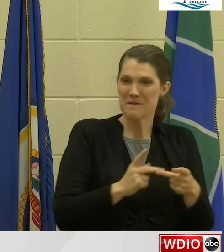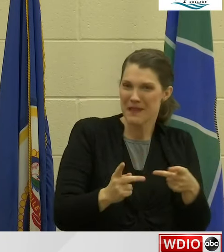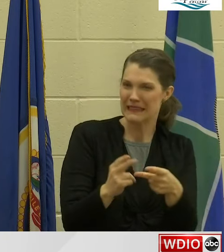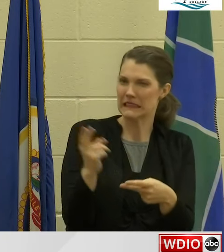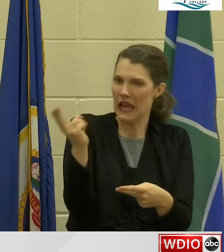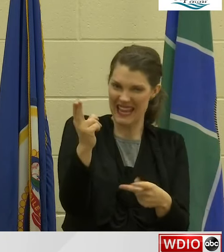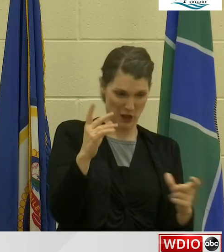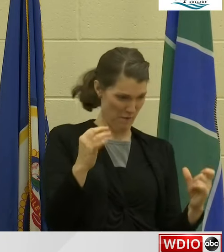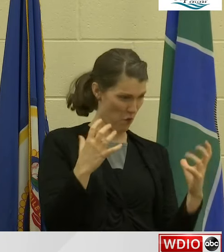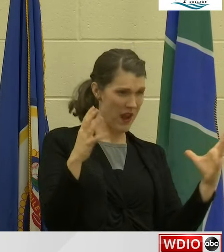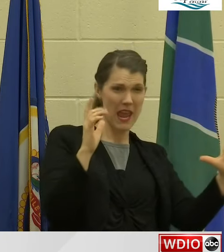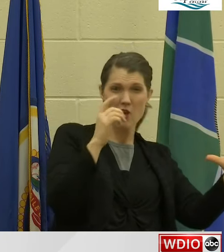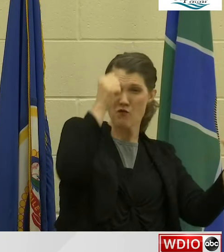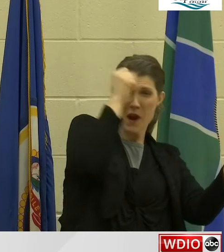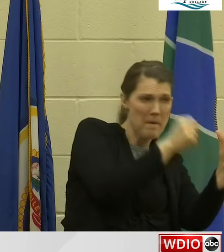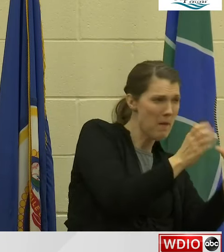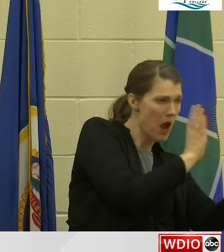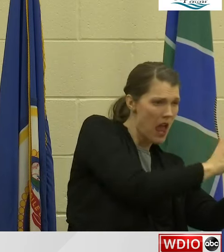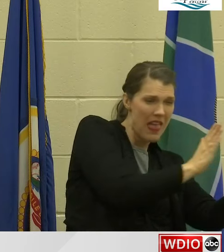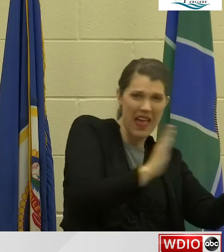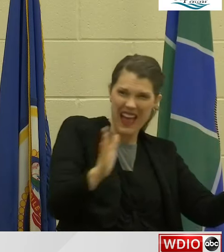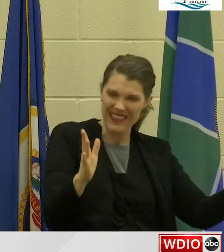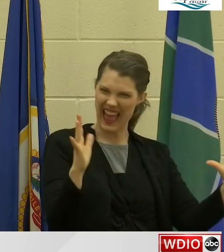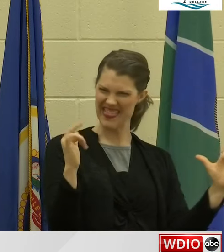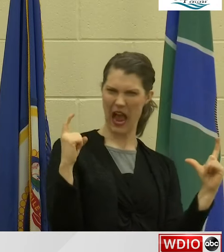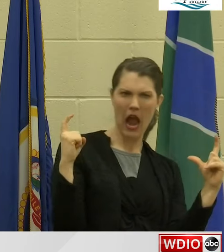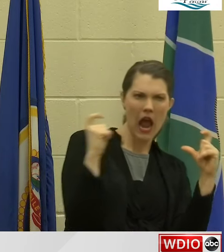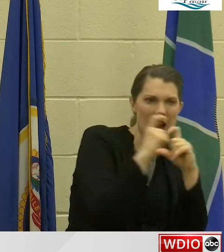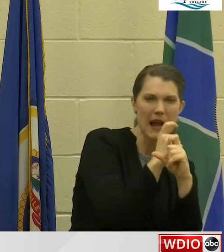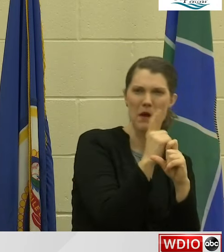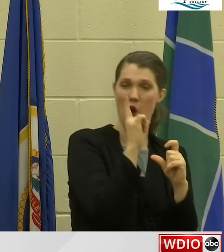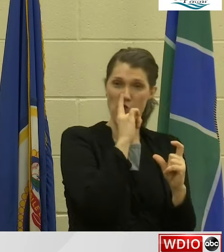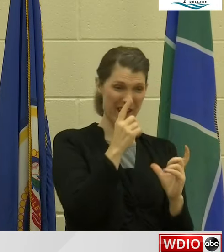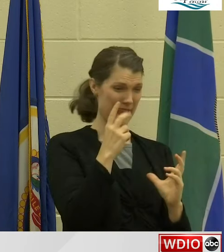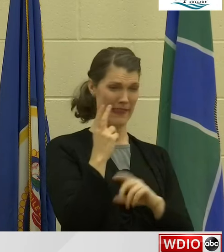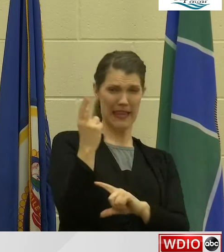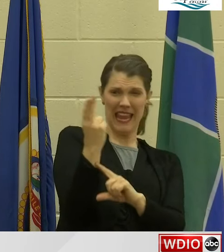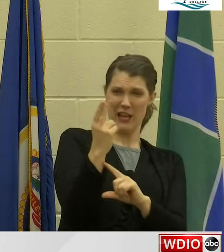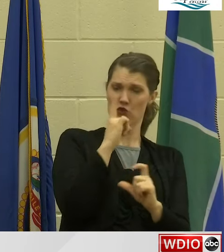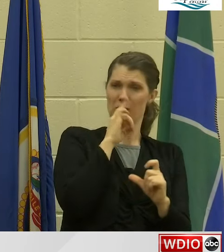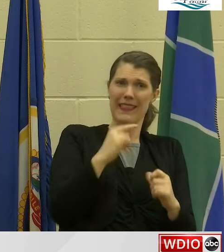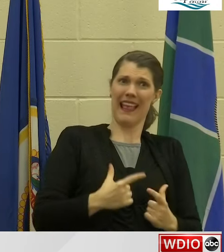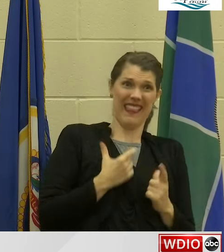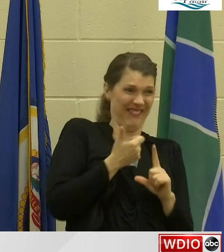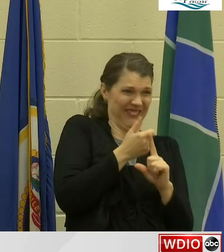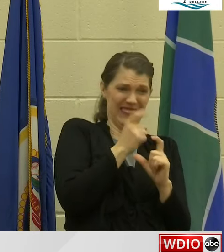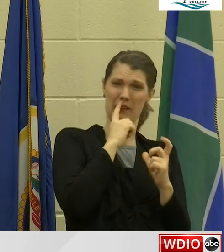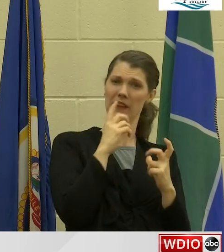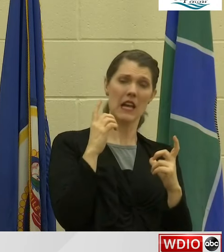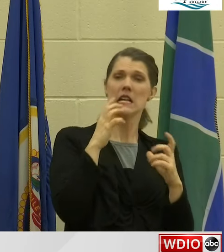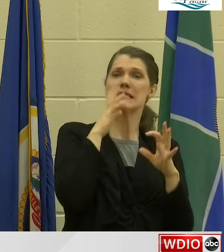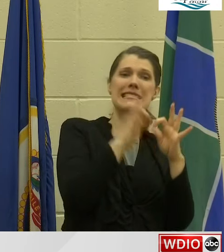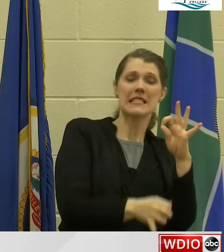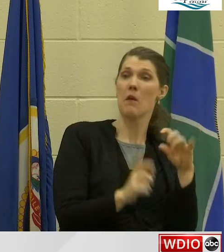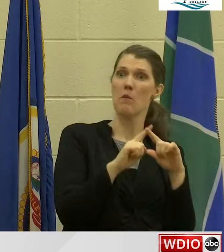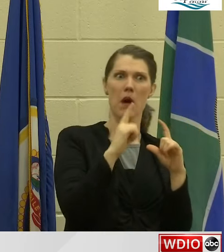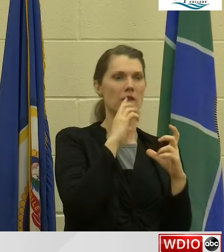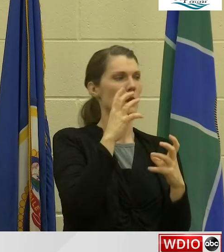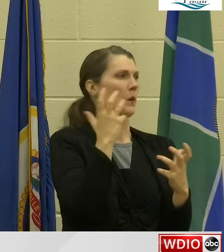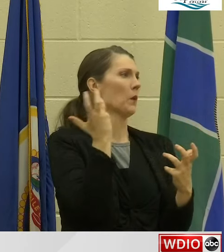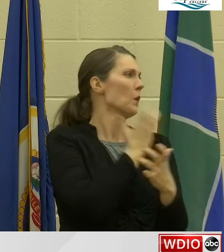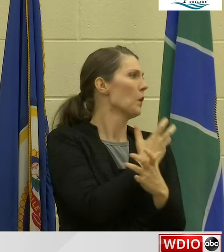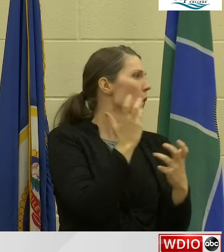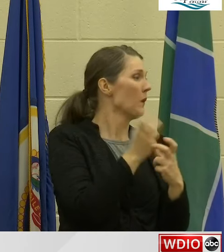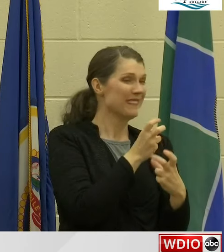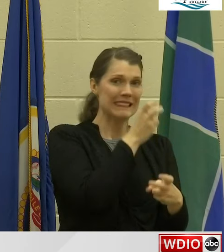that embracing our complexity, the richness and difficulty of our lives and our history together, that